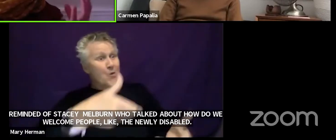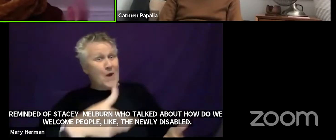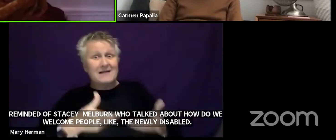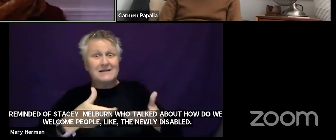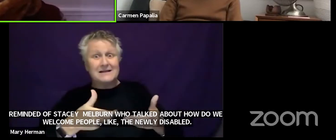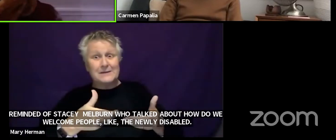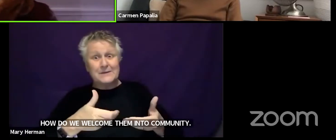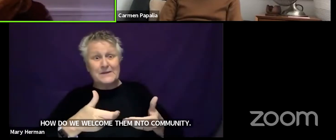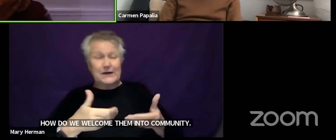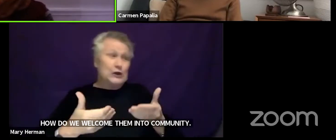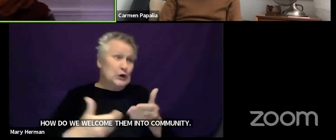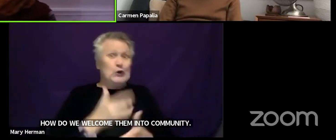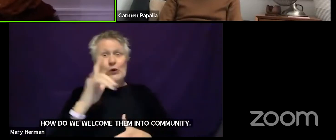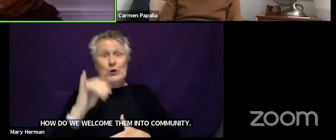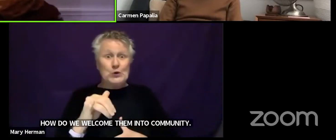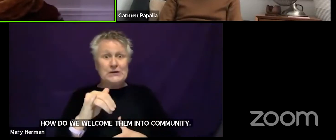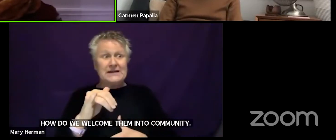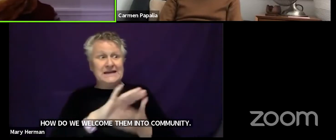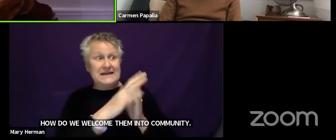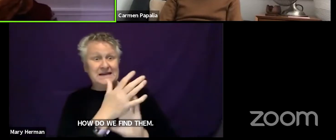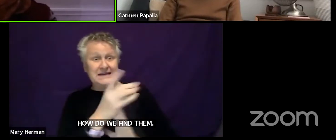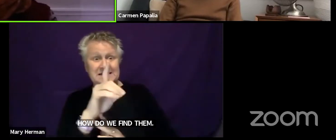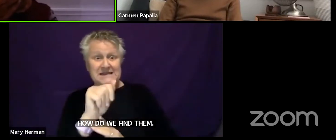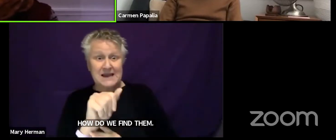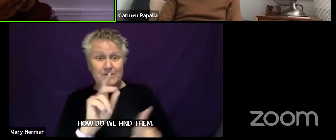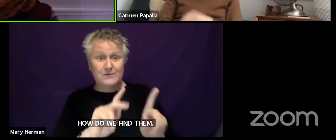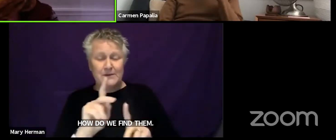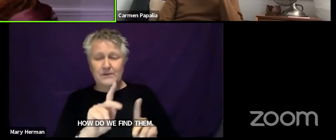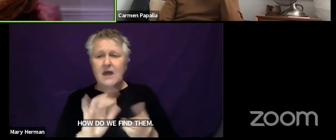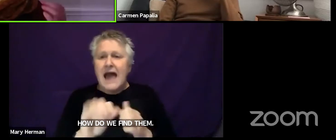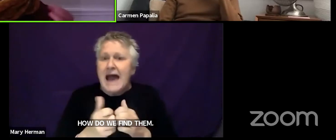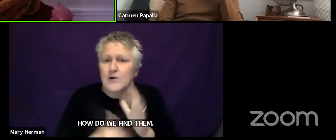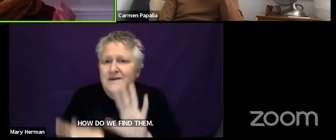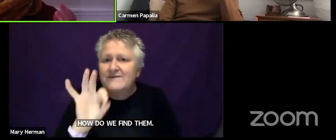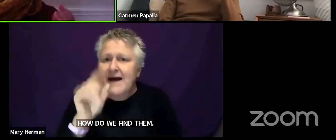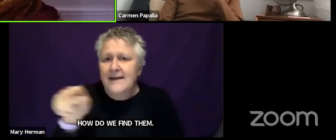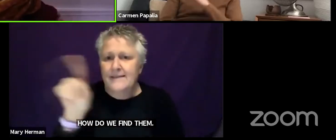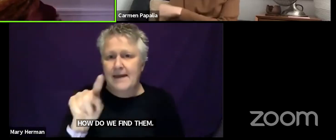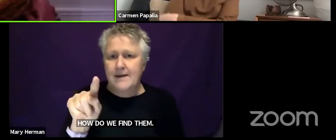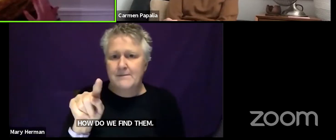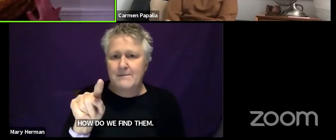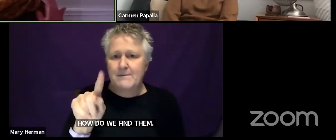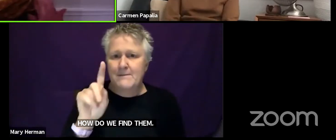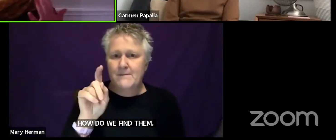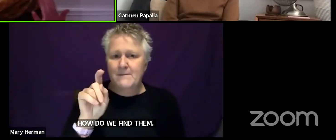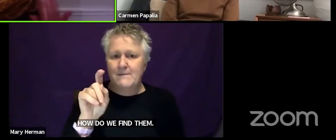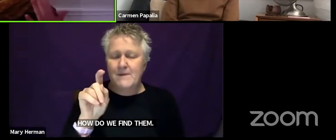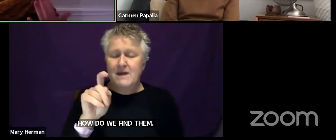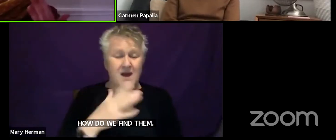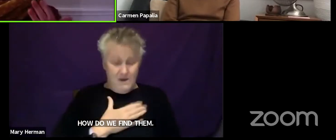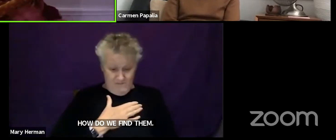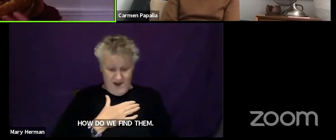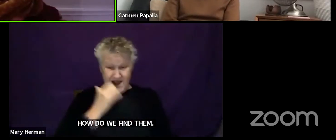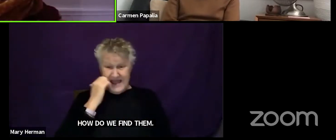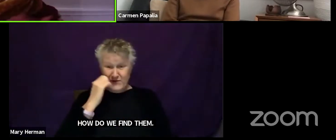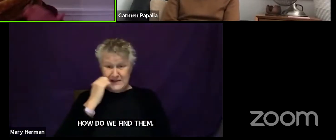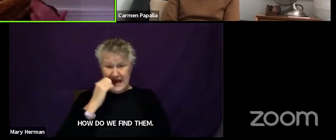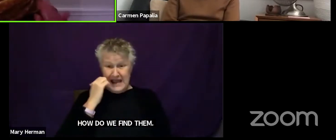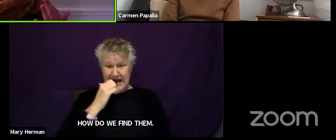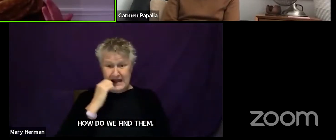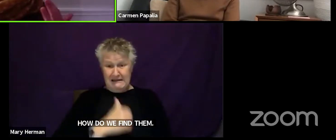find them? I know, like for me, I always I feel pretty in my day to day. I feel pretty isolated,